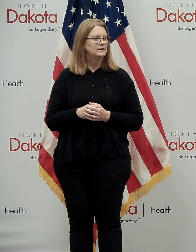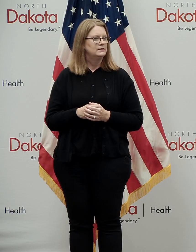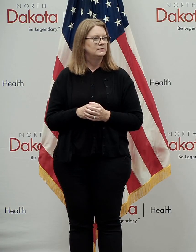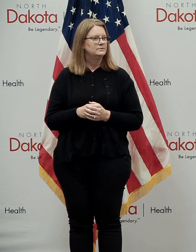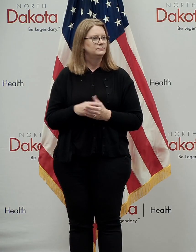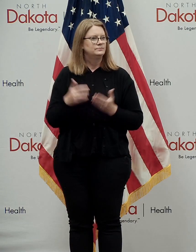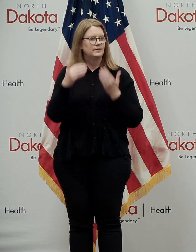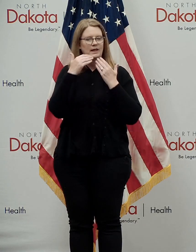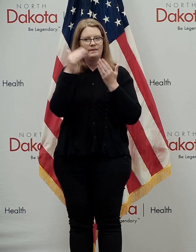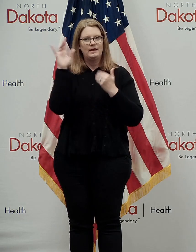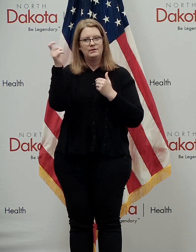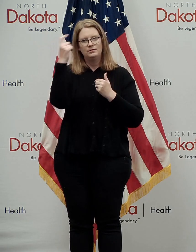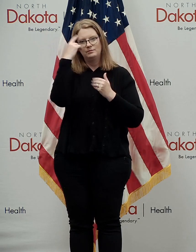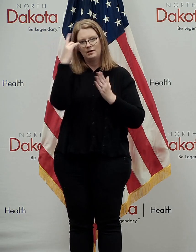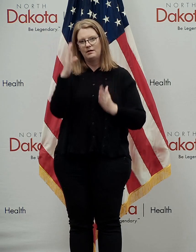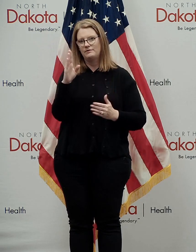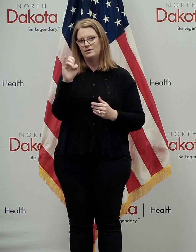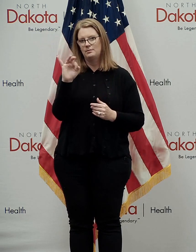Thank you, Governor Burgum.